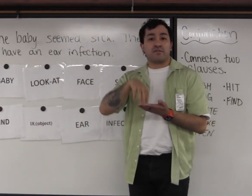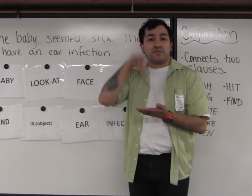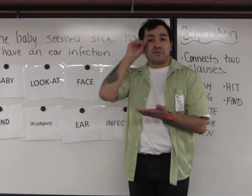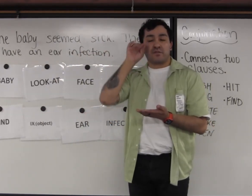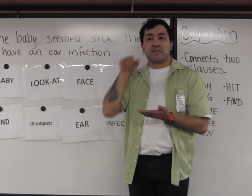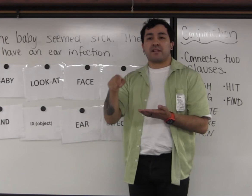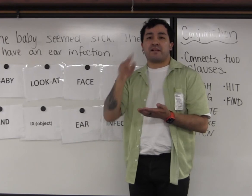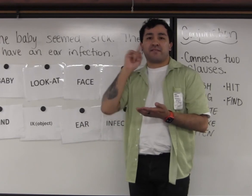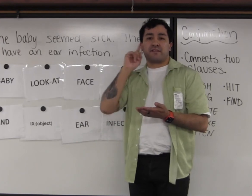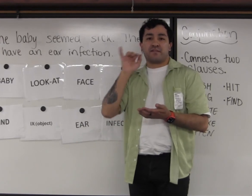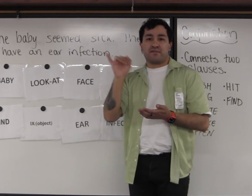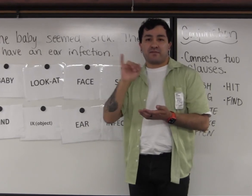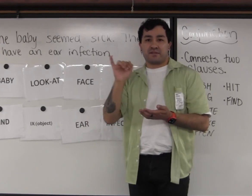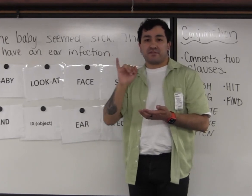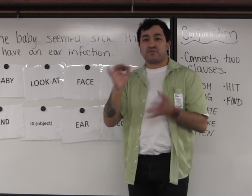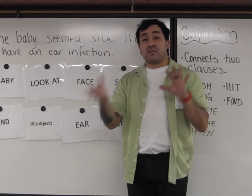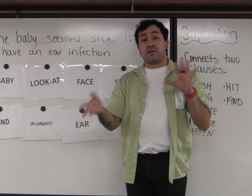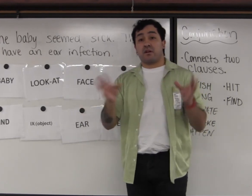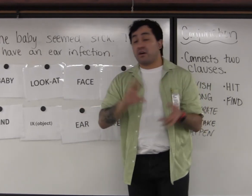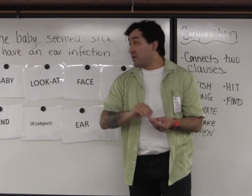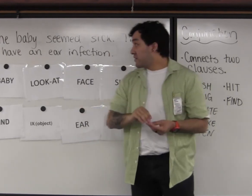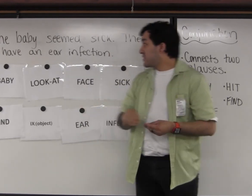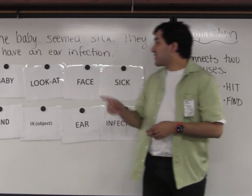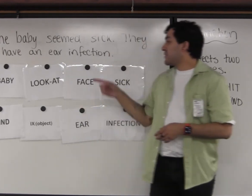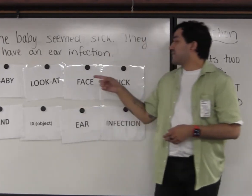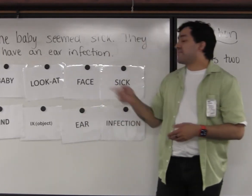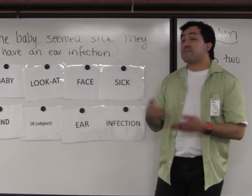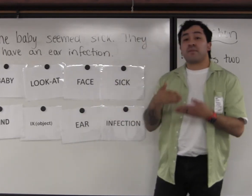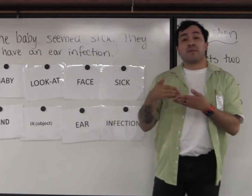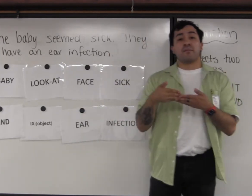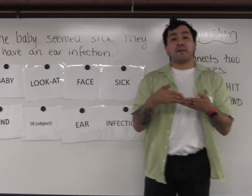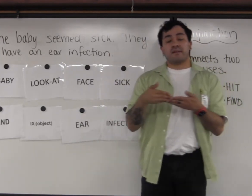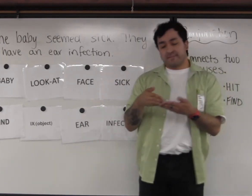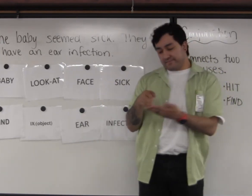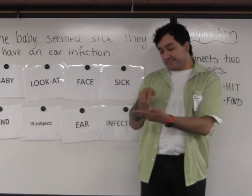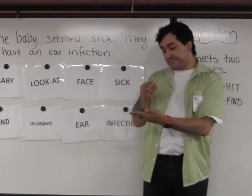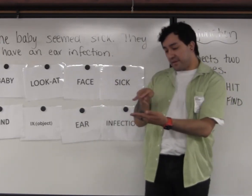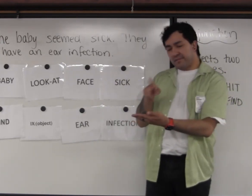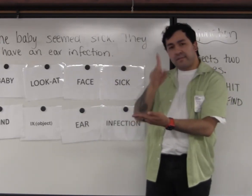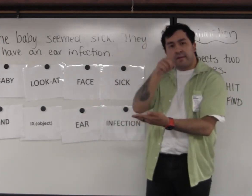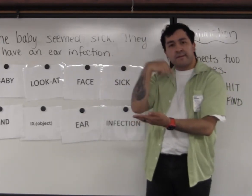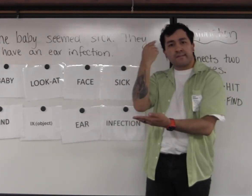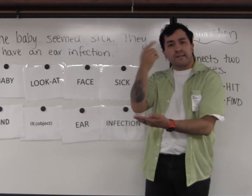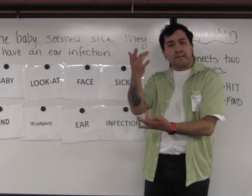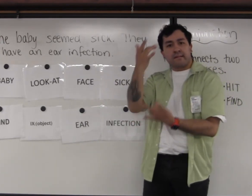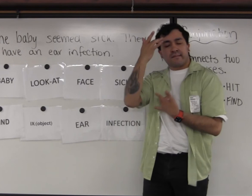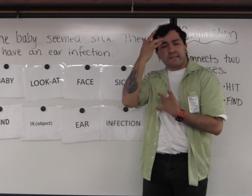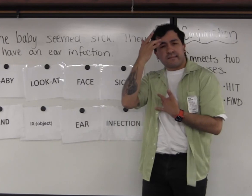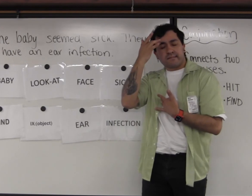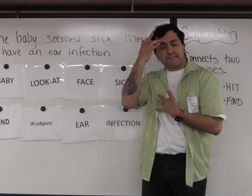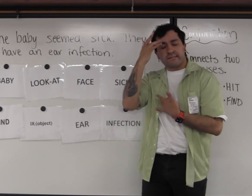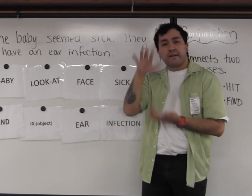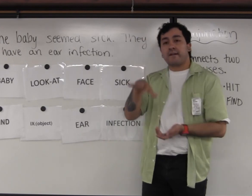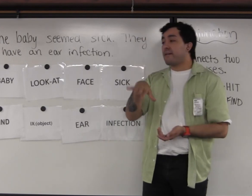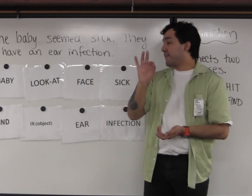found out that there was an infection. So the baby, I looked at the face,